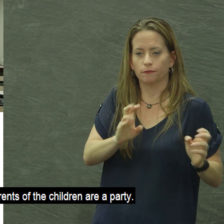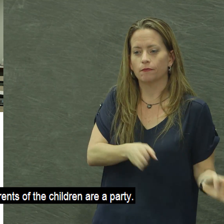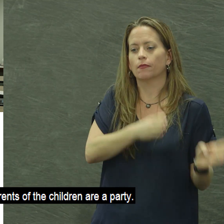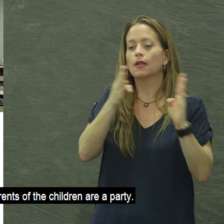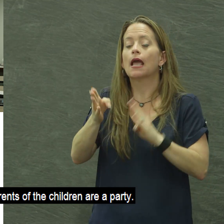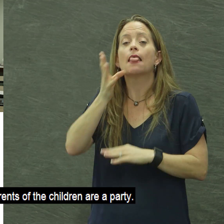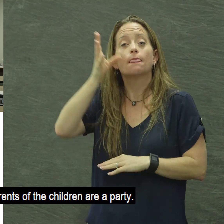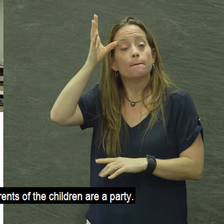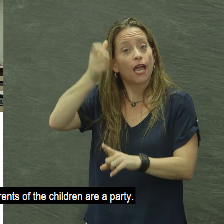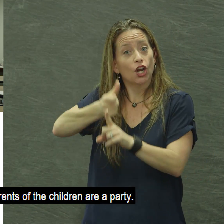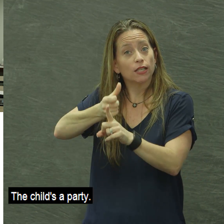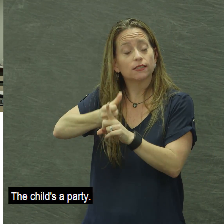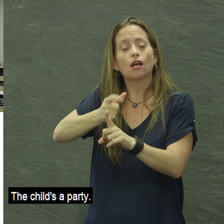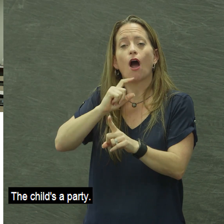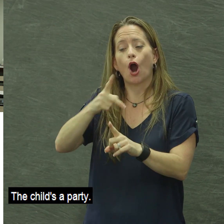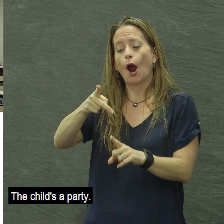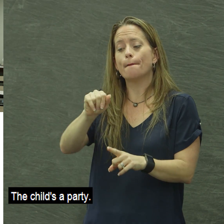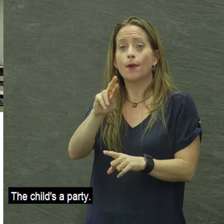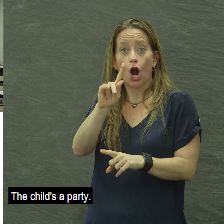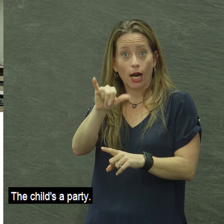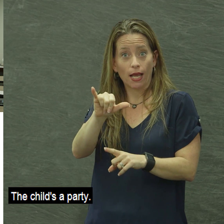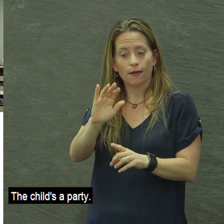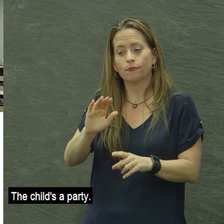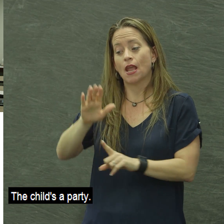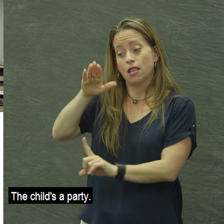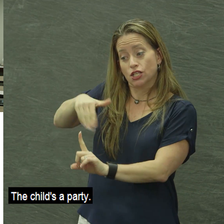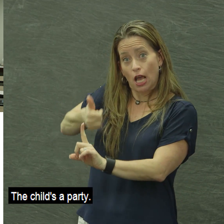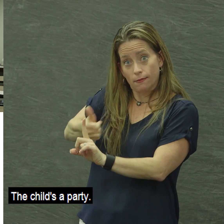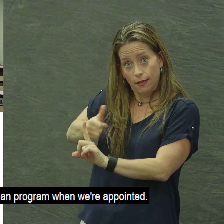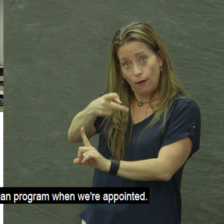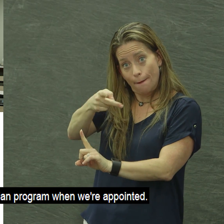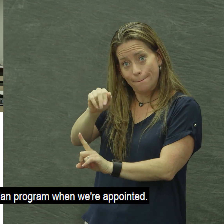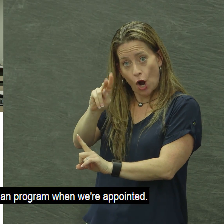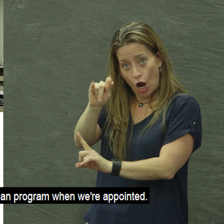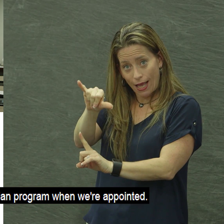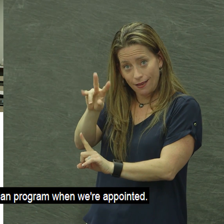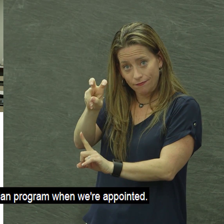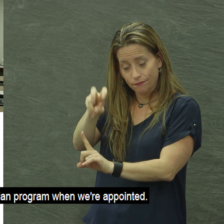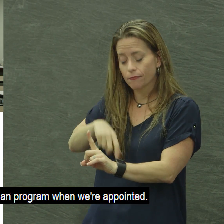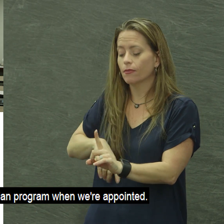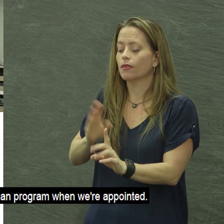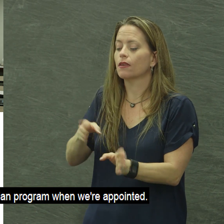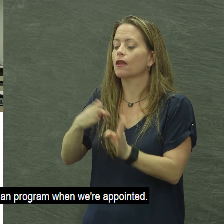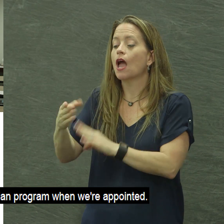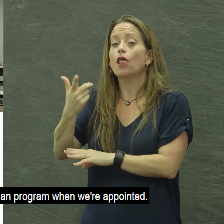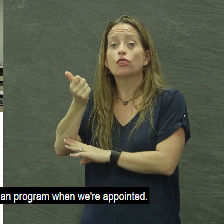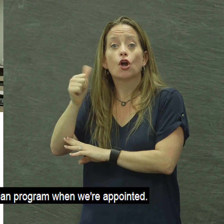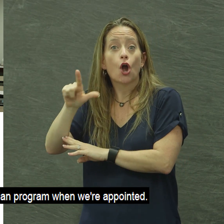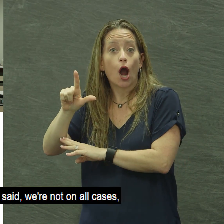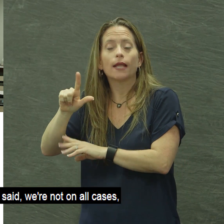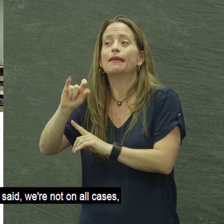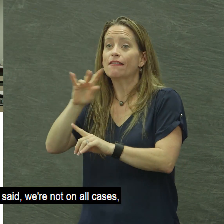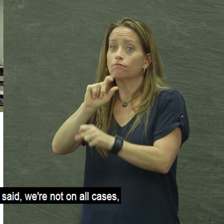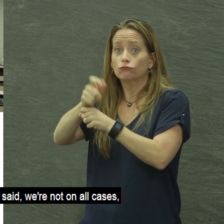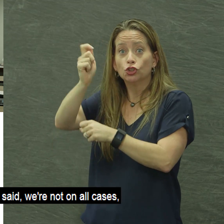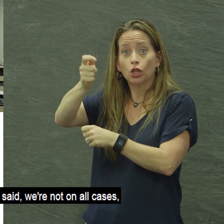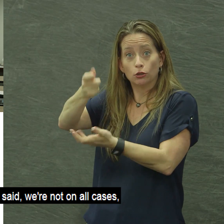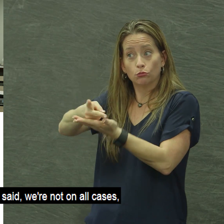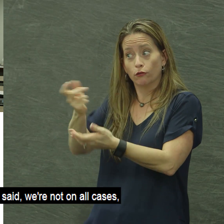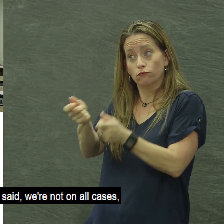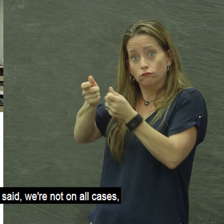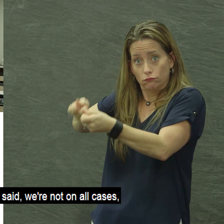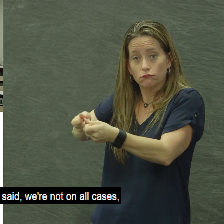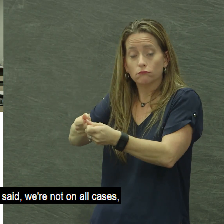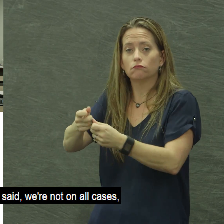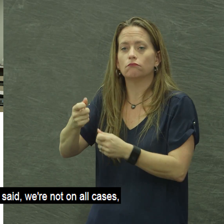are a party. The child's a party. The guardian program, when we're appointed, as I said, we're not on